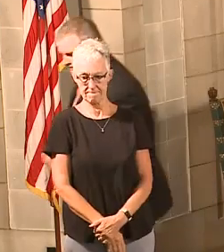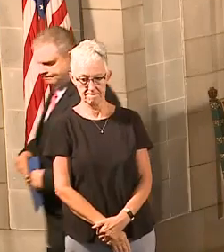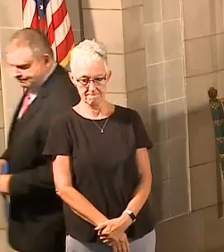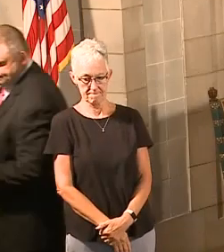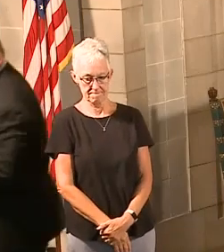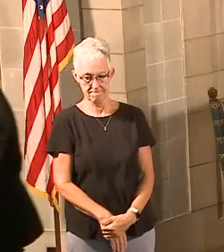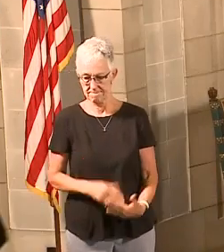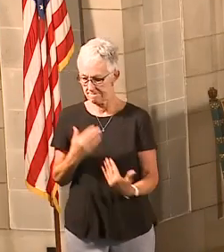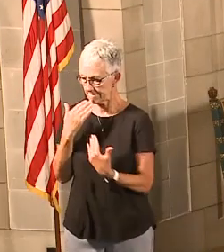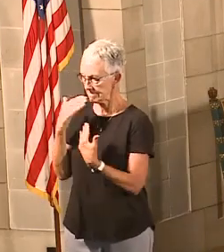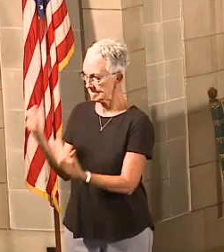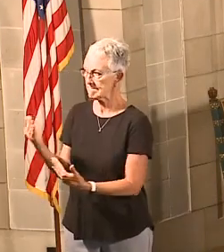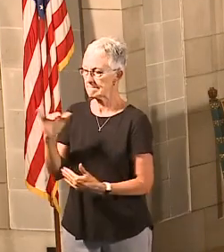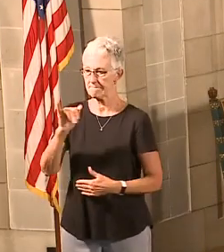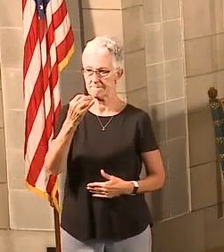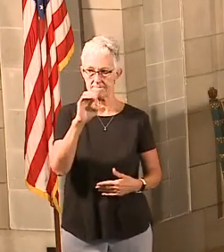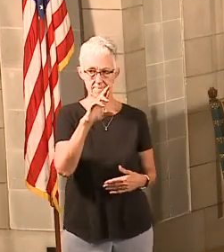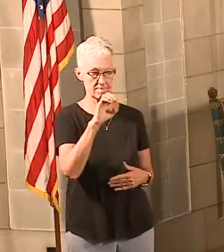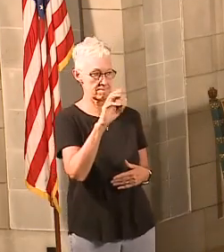Thank you, Jeremy.